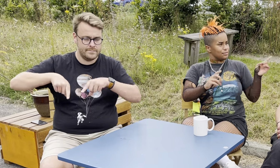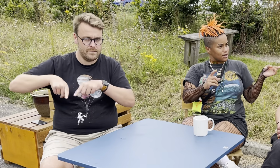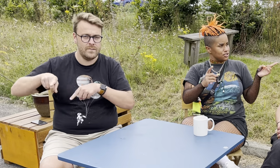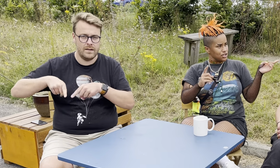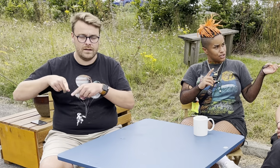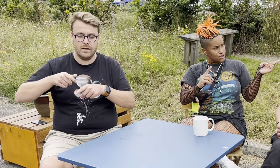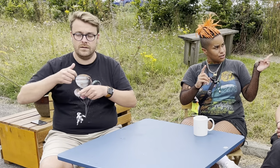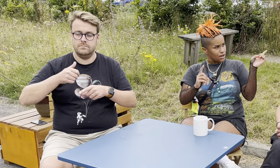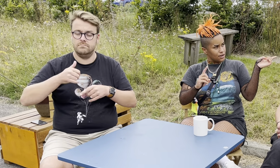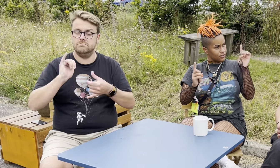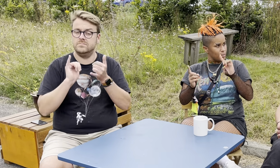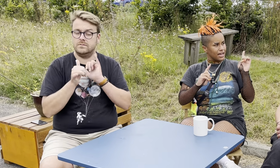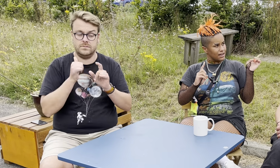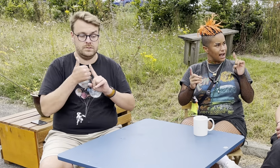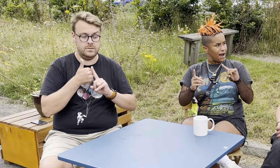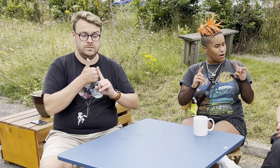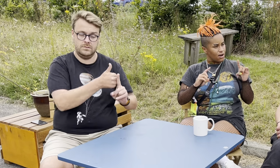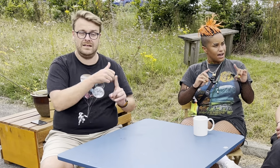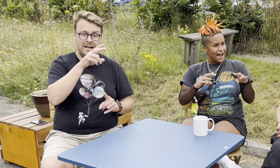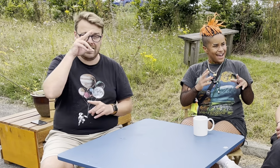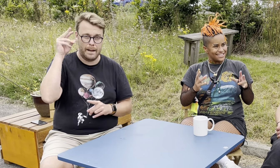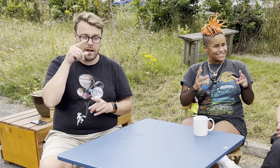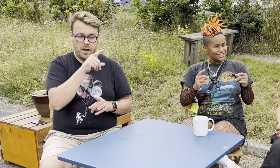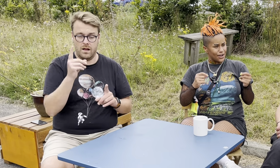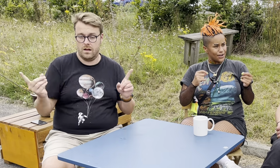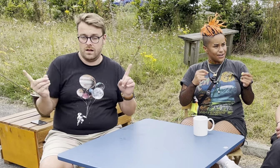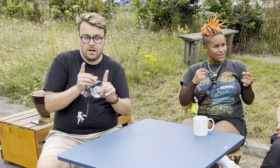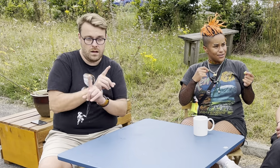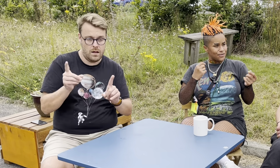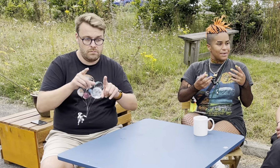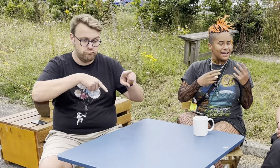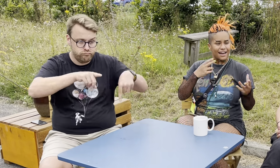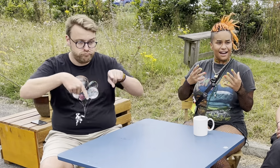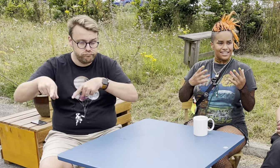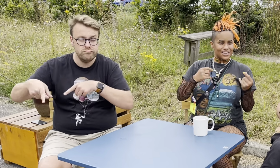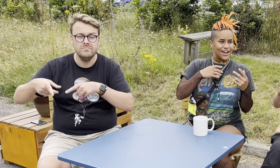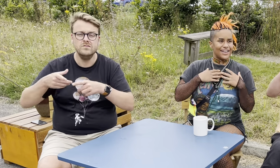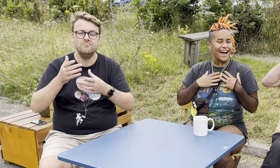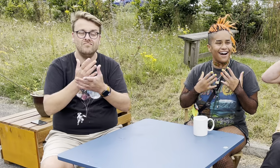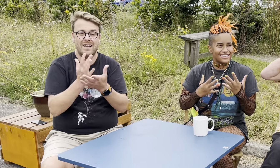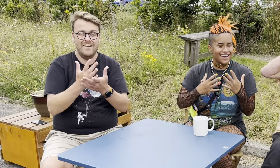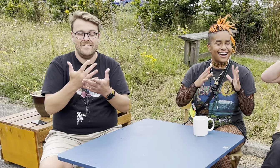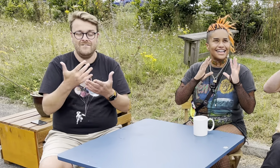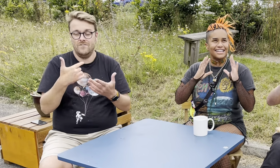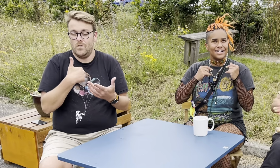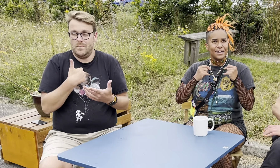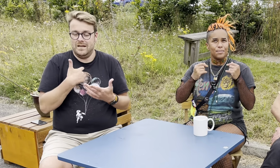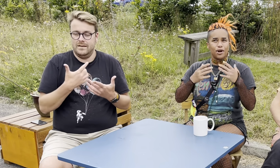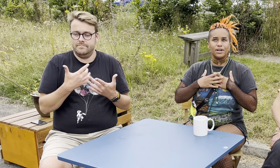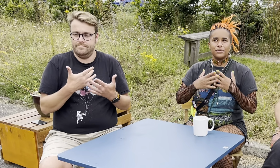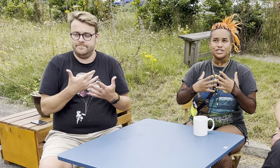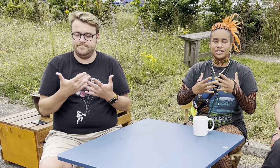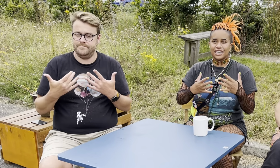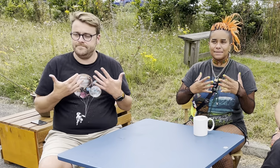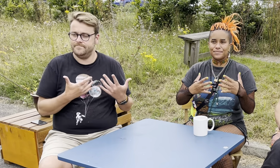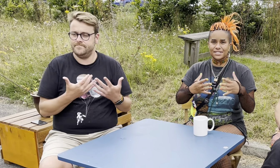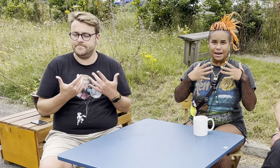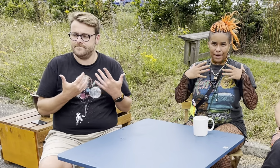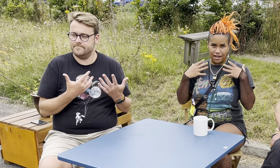sometimes you kind of coming in and out. And so for me, like, I don't know, yeah, I probably would usually stand back a